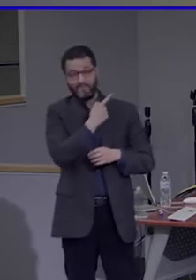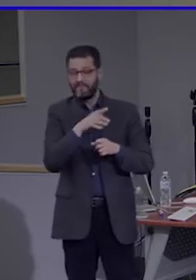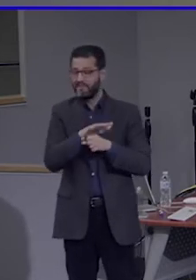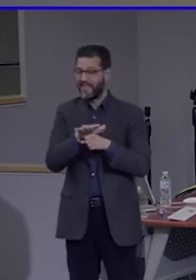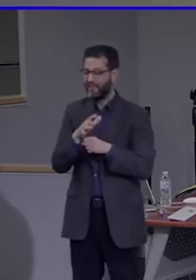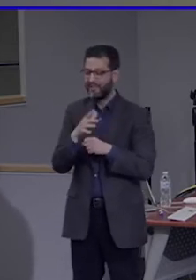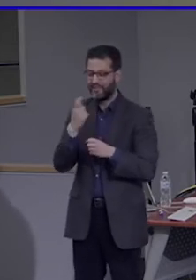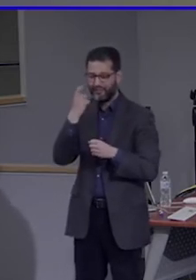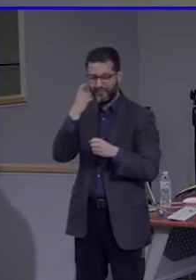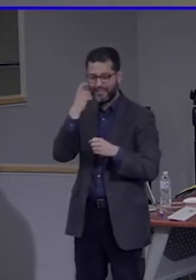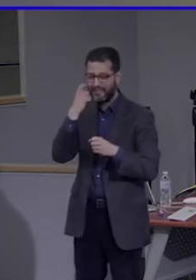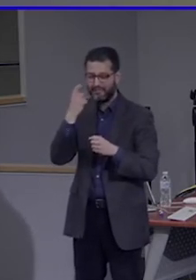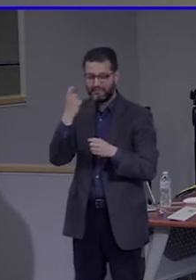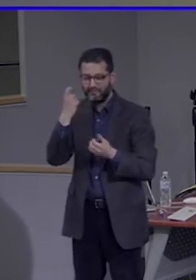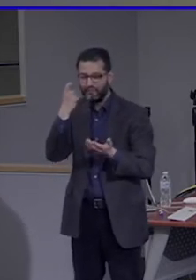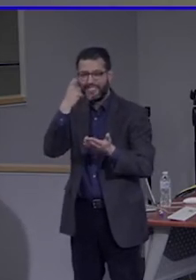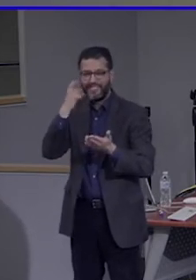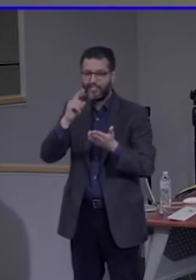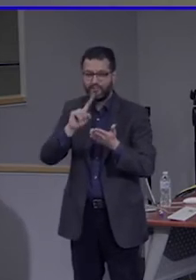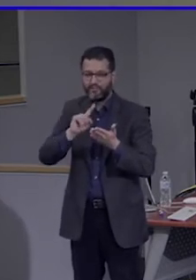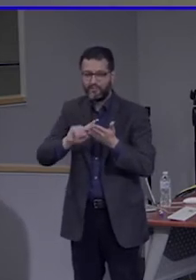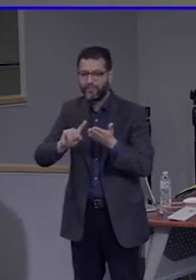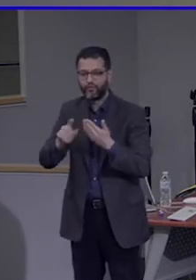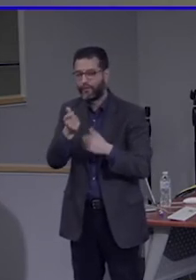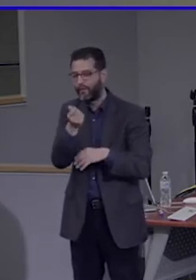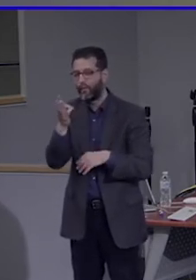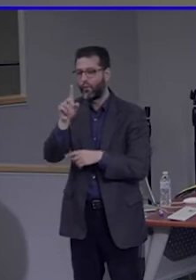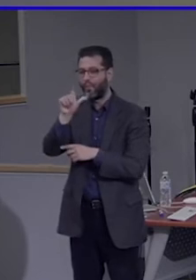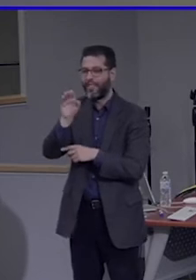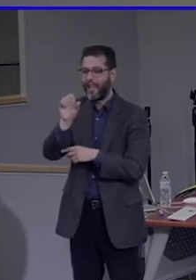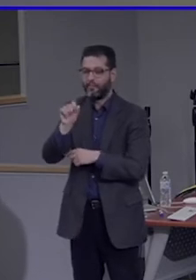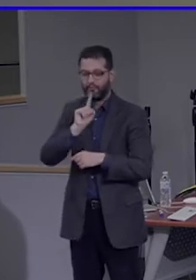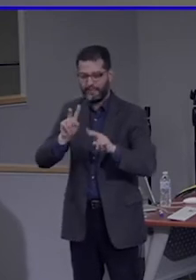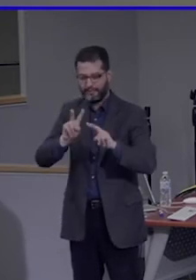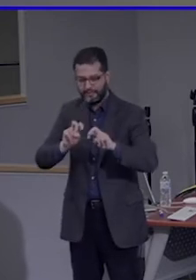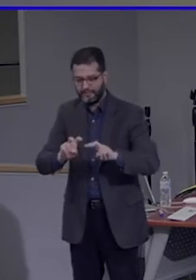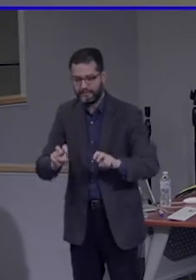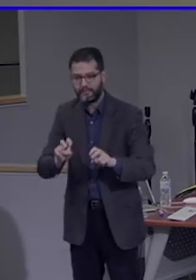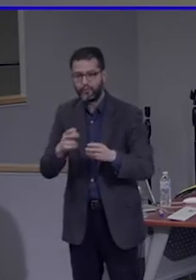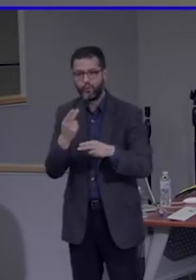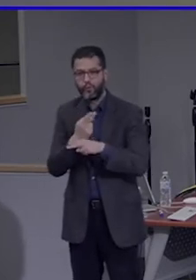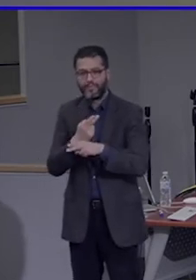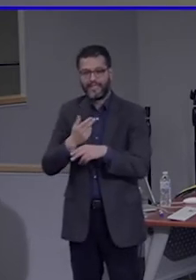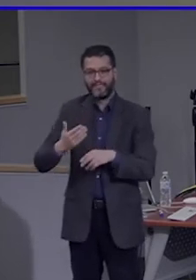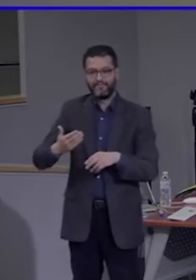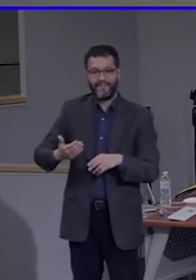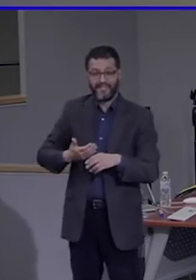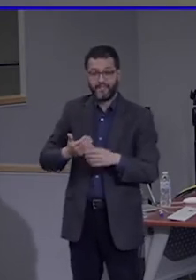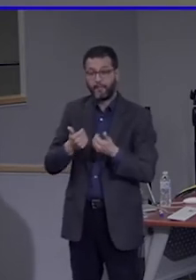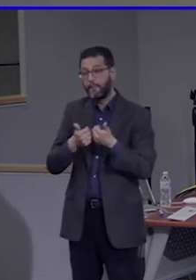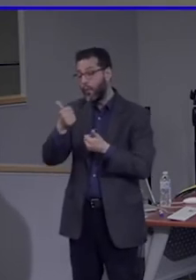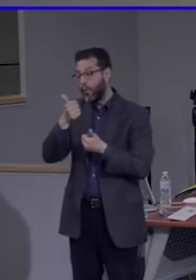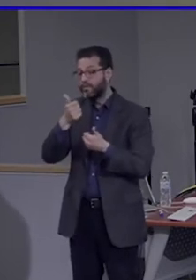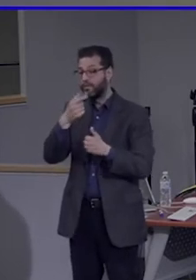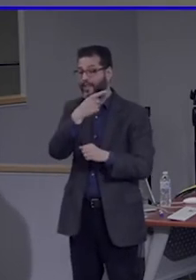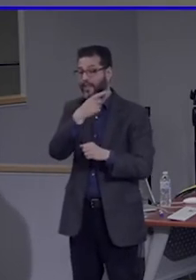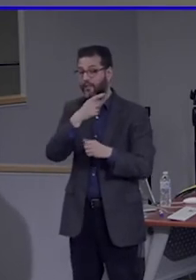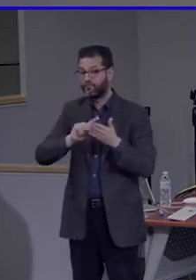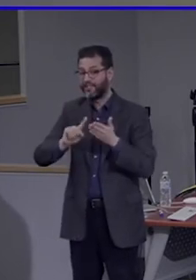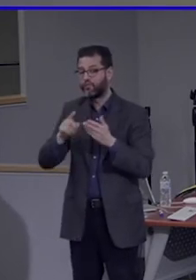there's only just a few labs looking at this in infants most of the work is animal work and actually this is a good